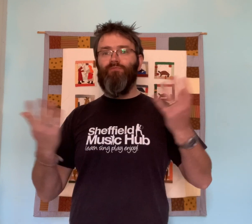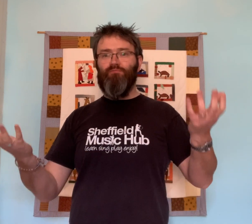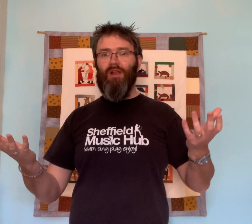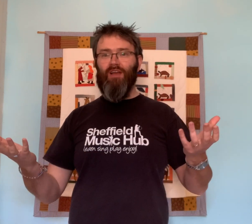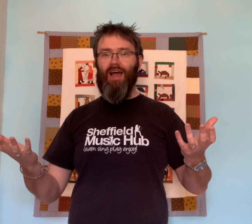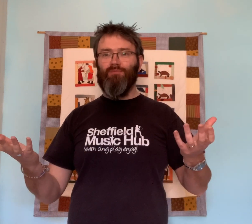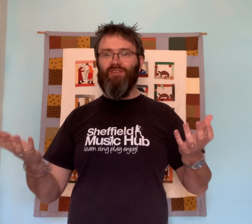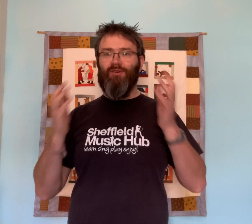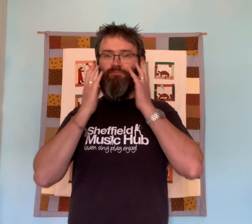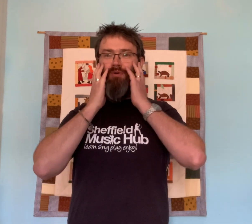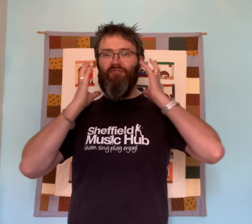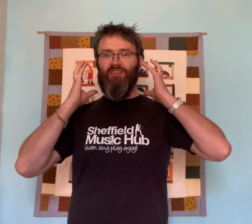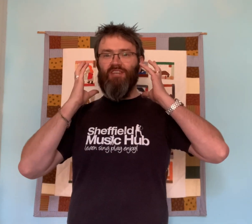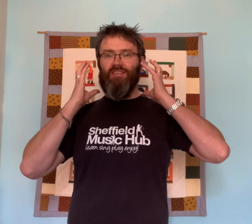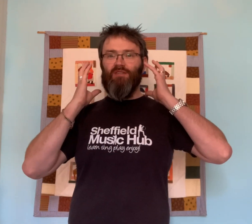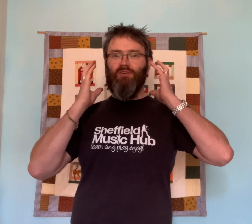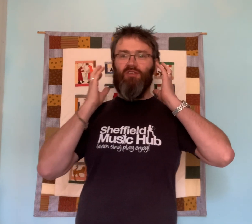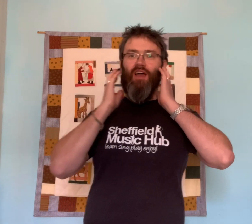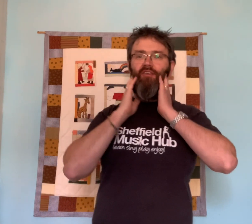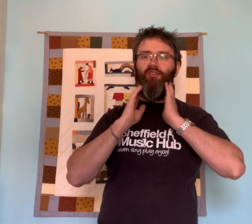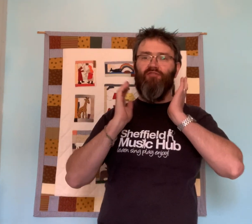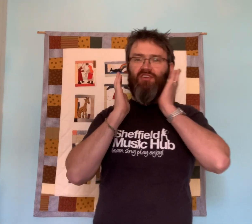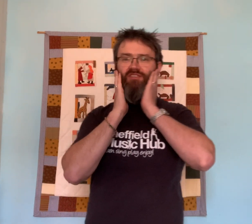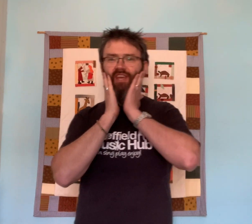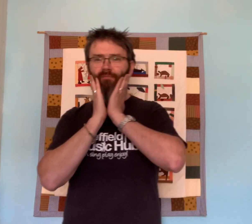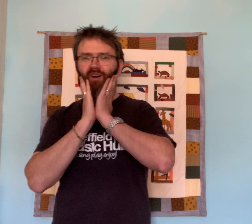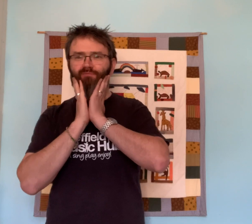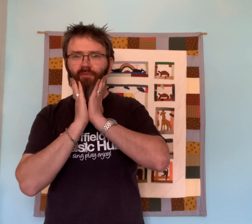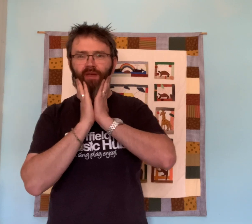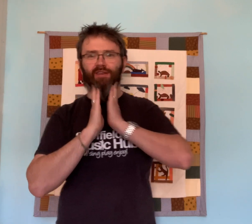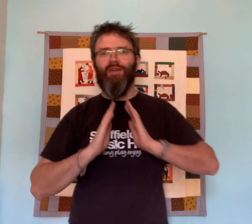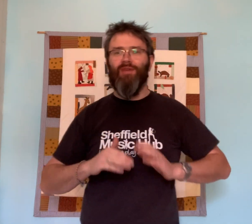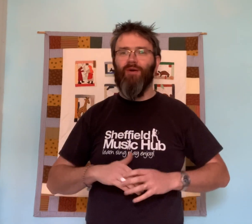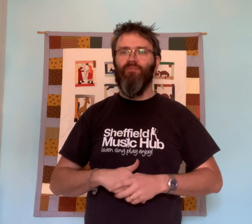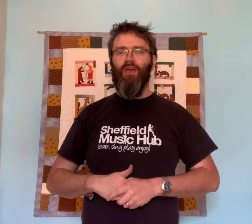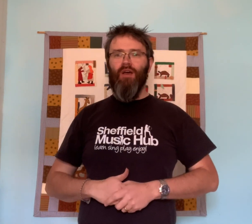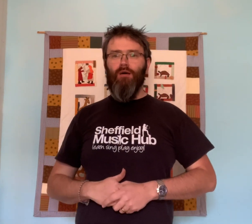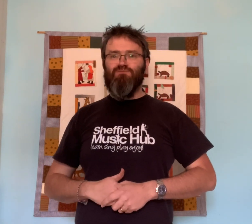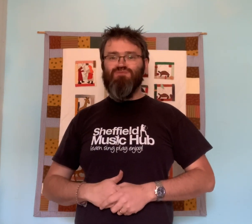Bit like a hamster, puffing your cheeks out as much as you can. I don't know if you can see it past my beard. Here we go.